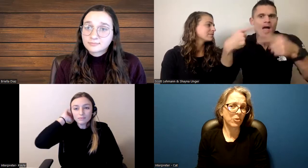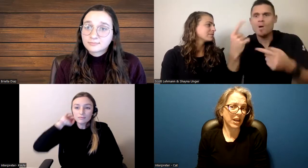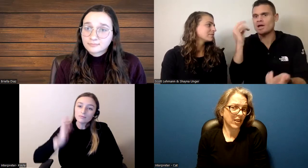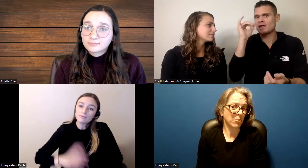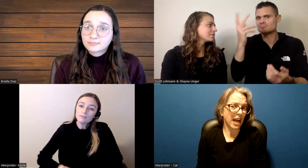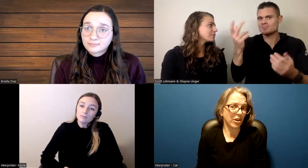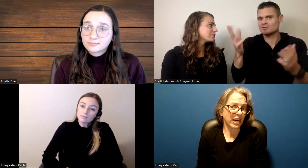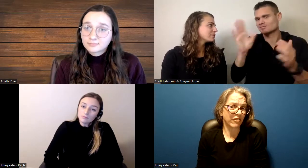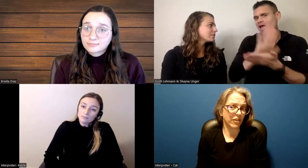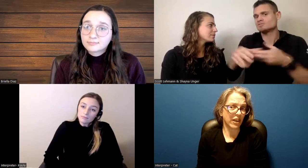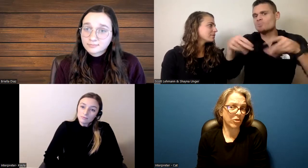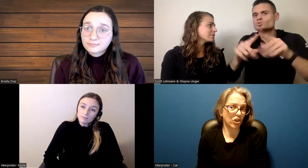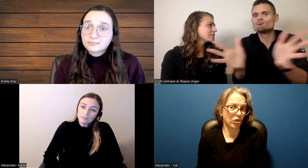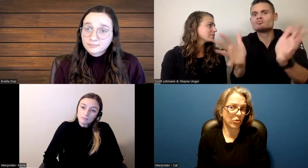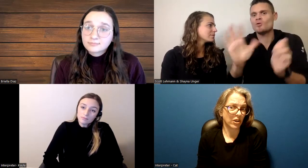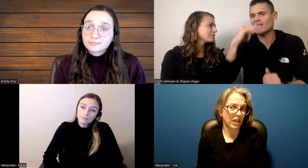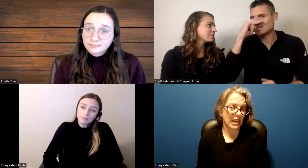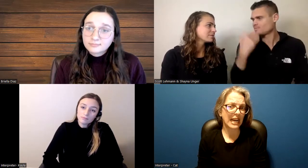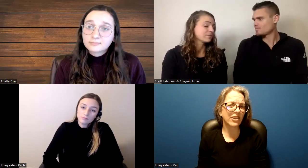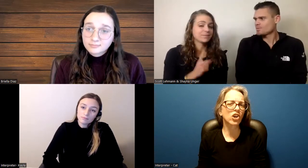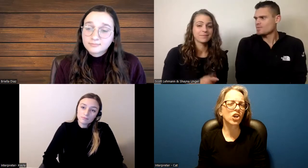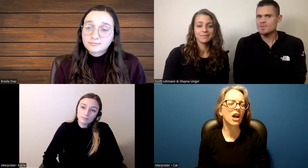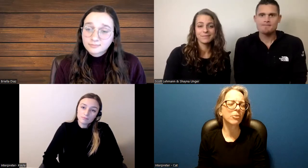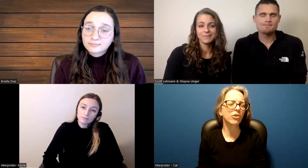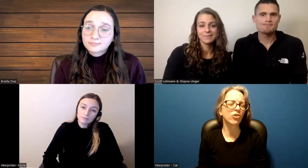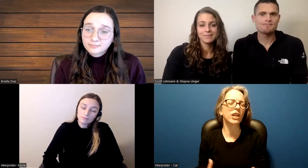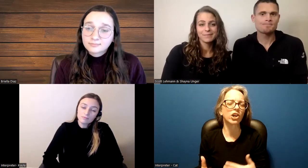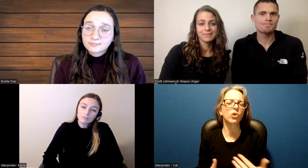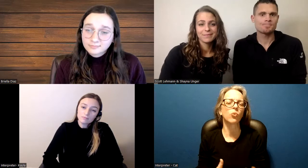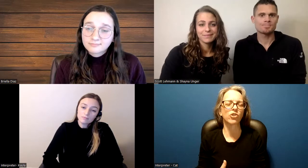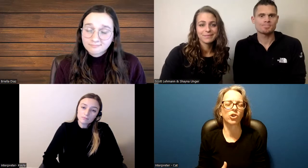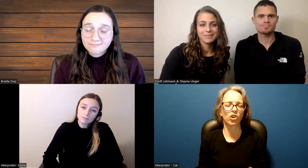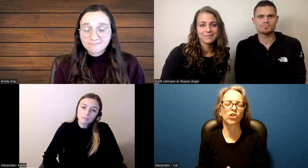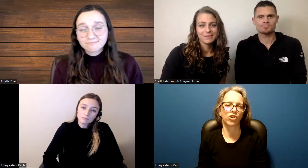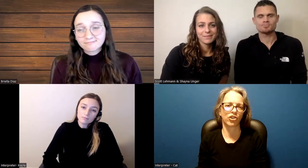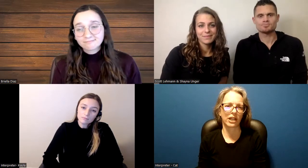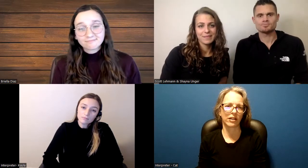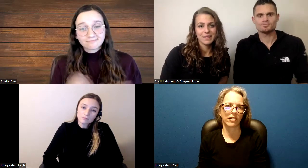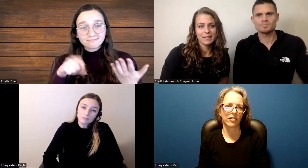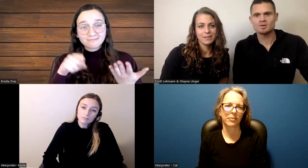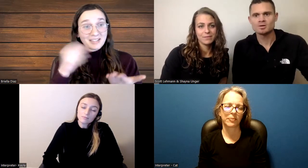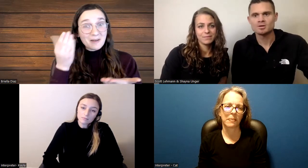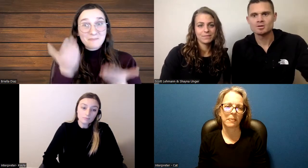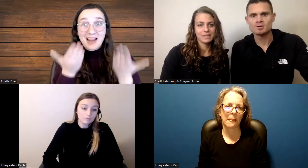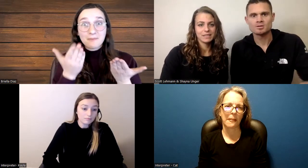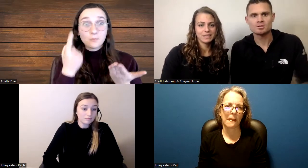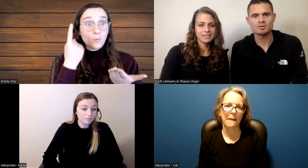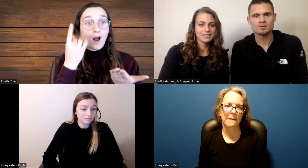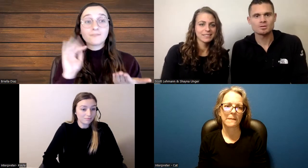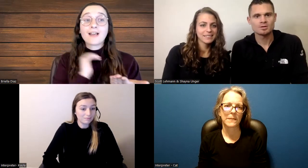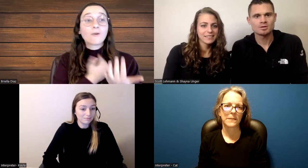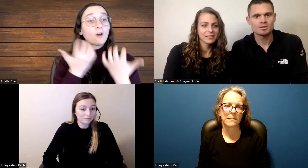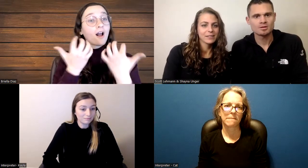be inspiring for them too. And it's a good opportunity, a good way to encourage your kids.